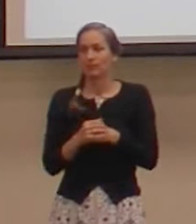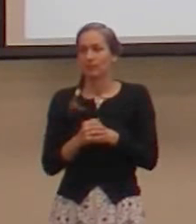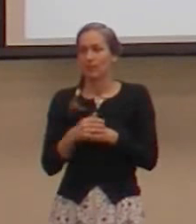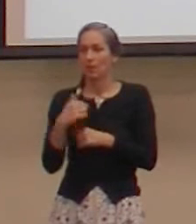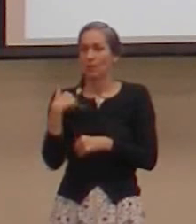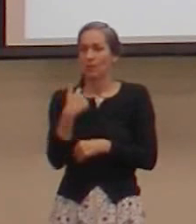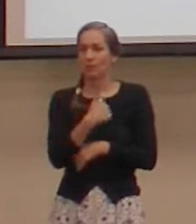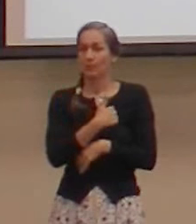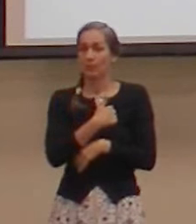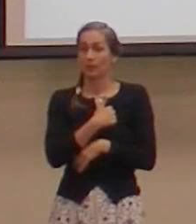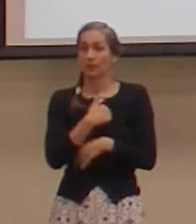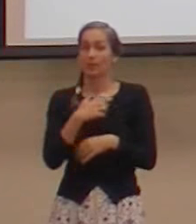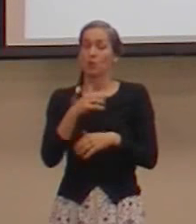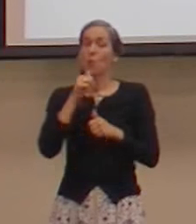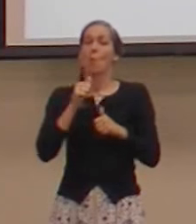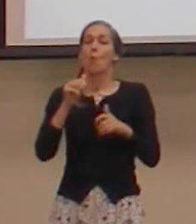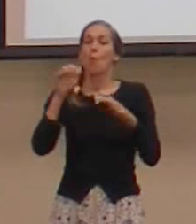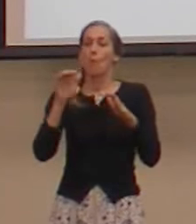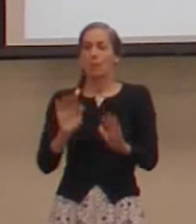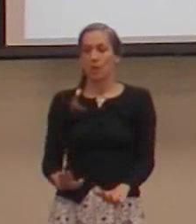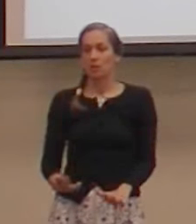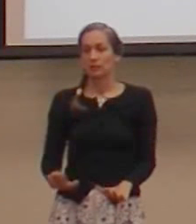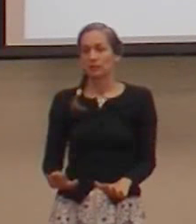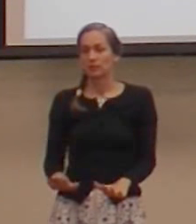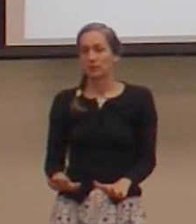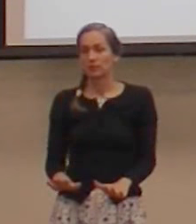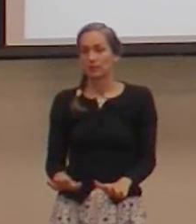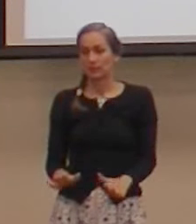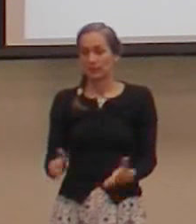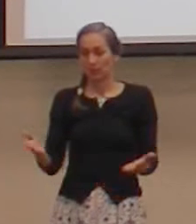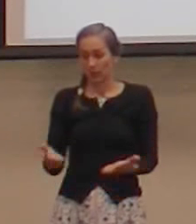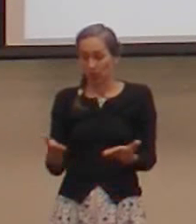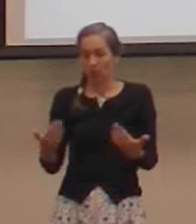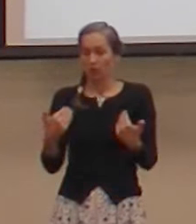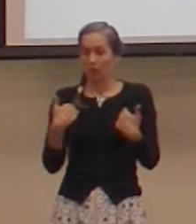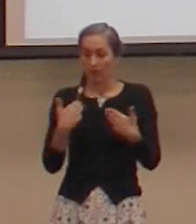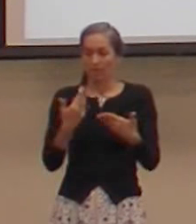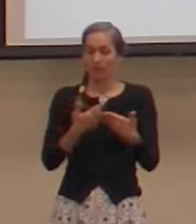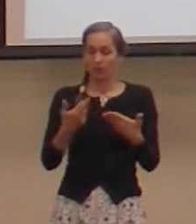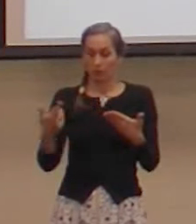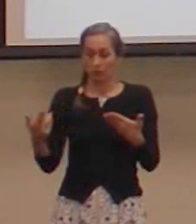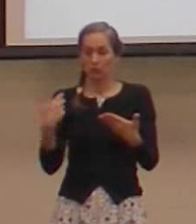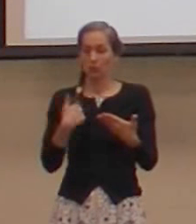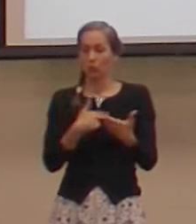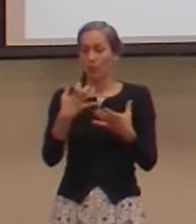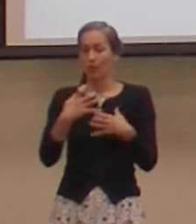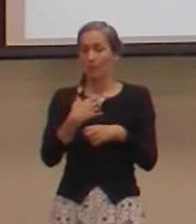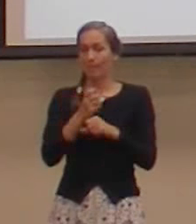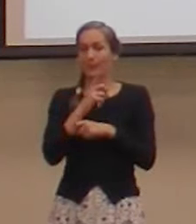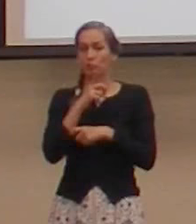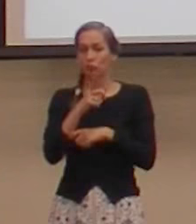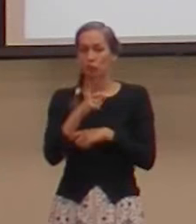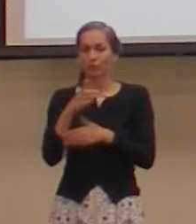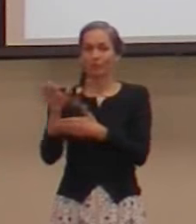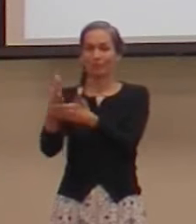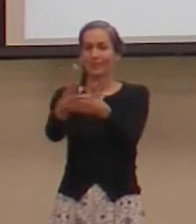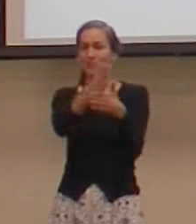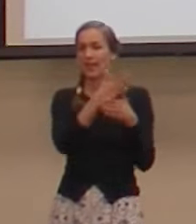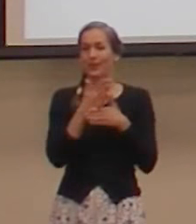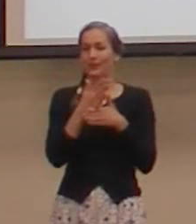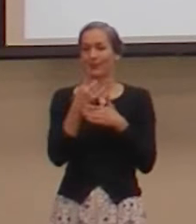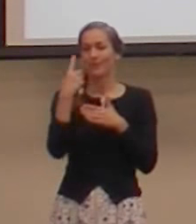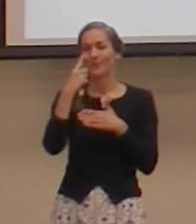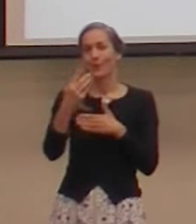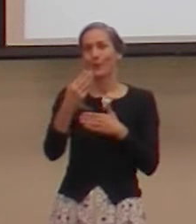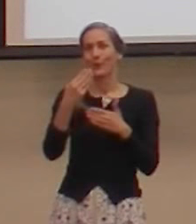we are so blessed in this place to have these resources, and we want to make sure that we're all sharing those together for the